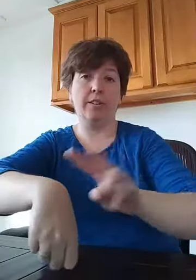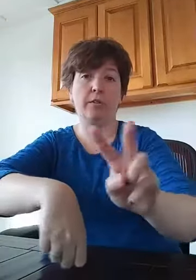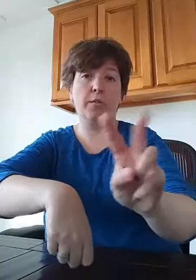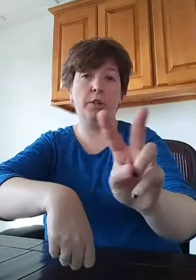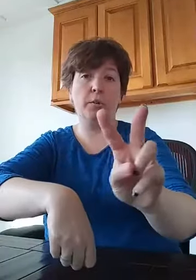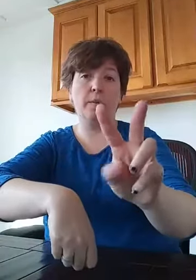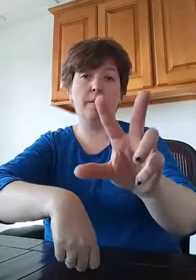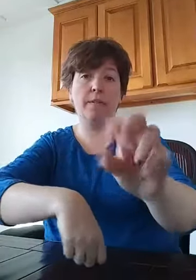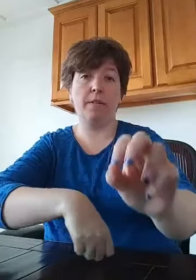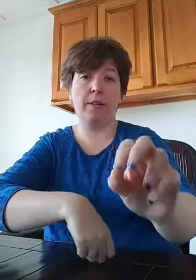do 2:30.